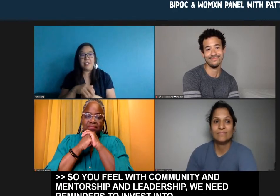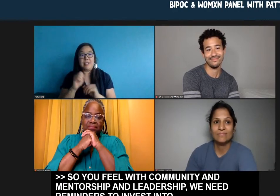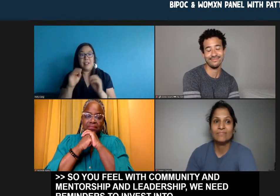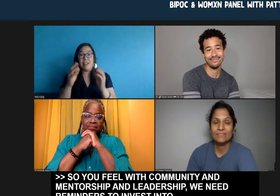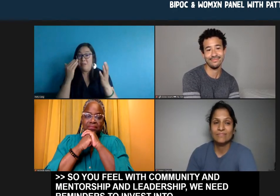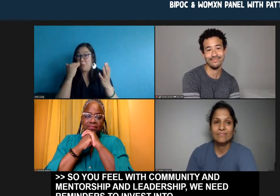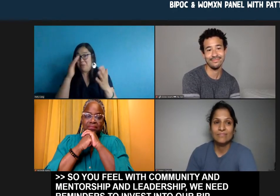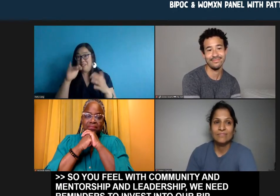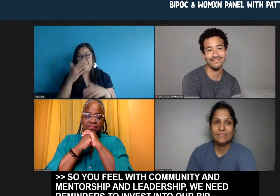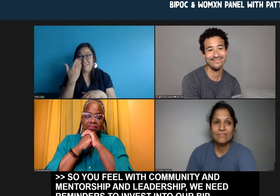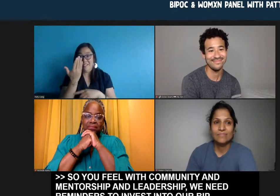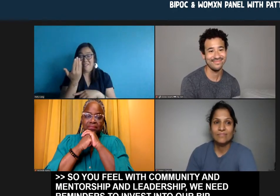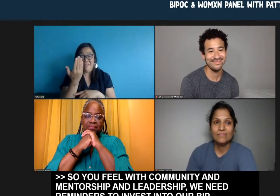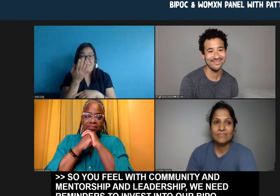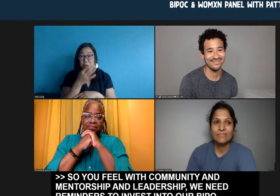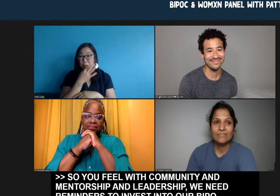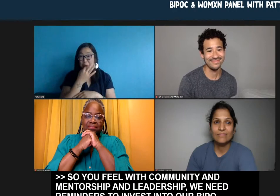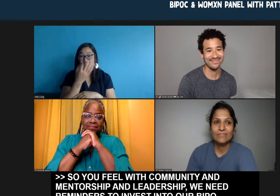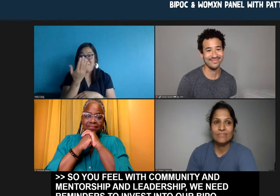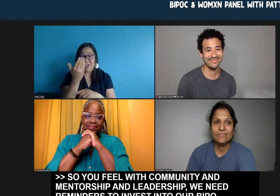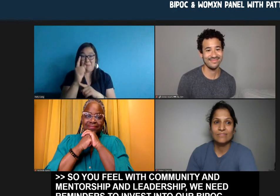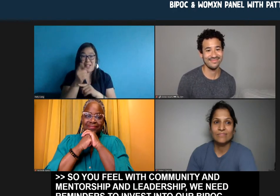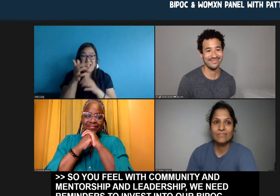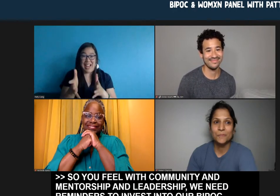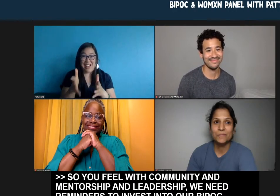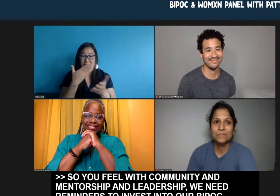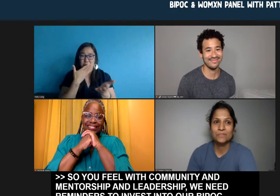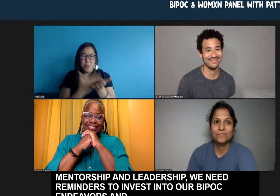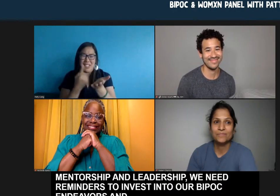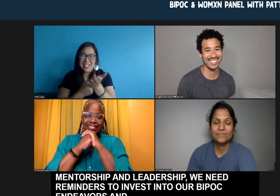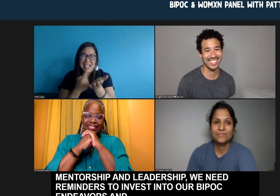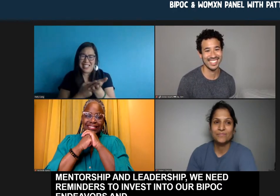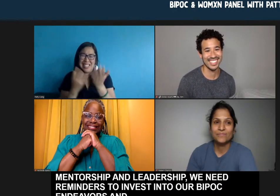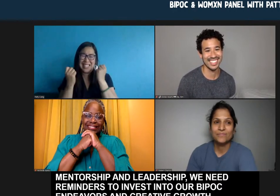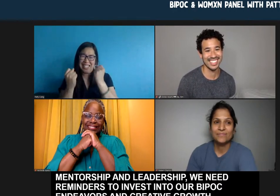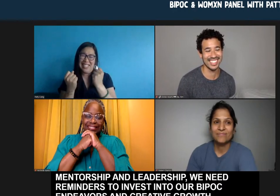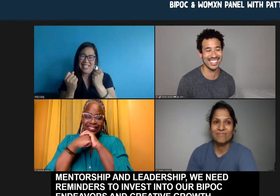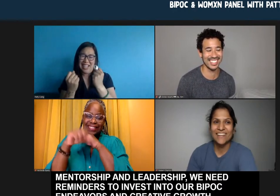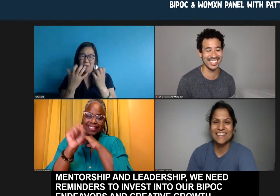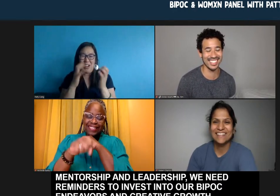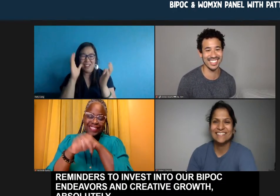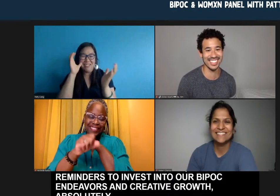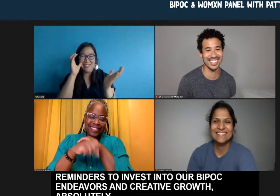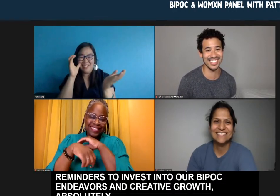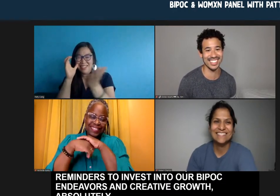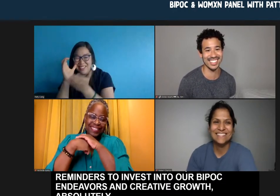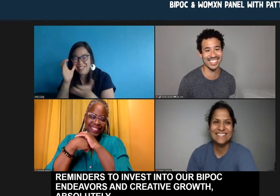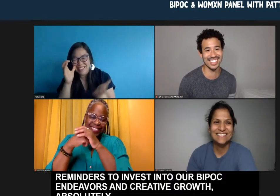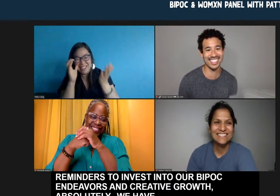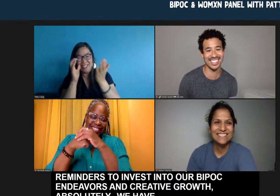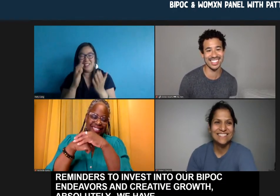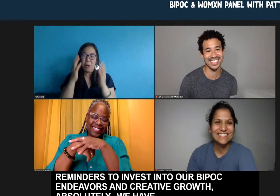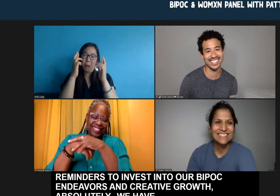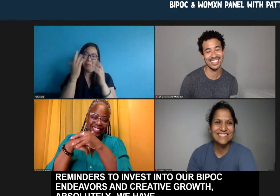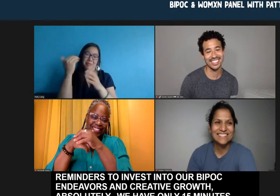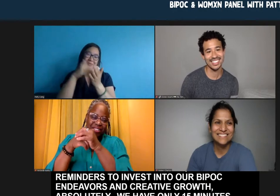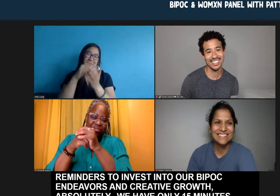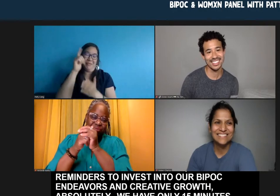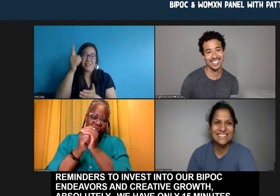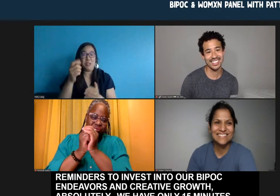creative growth. Absolutely, absolutely. So I think we only have 15 minutes left. This is such an amazing discussion. I want to keep going, and I just